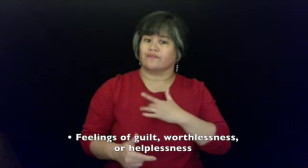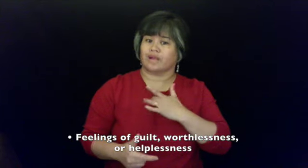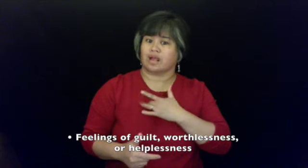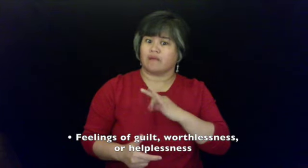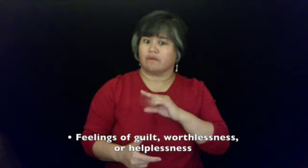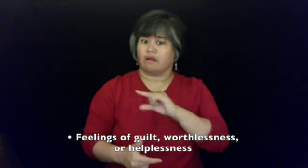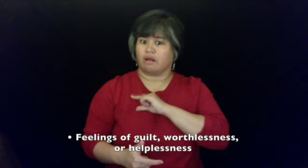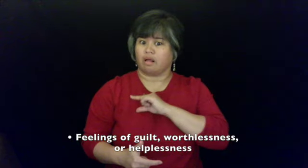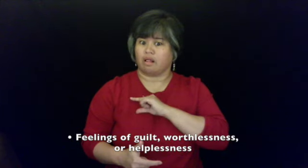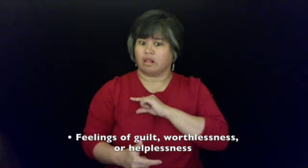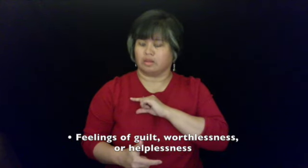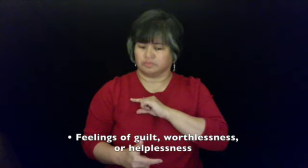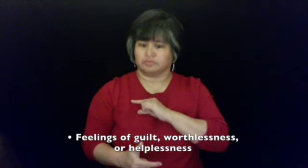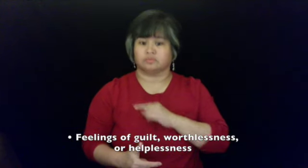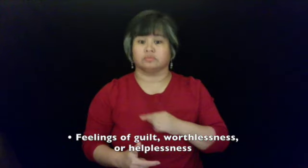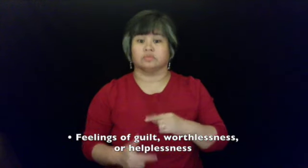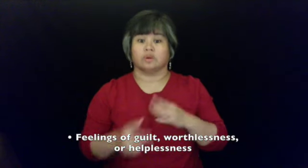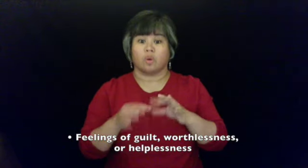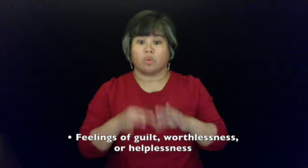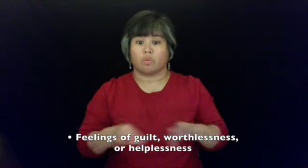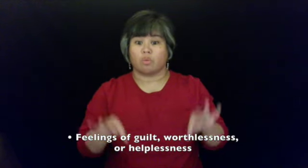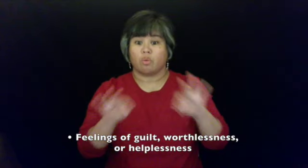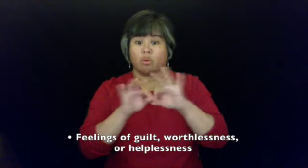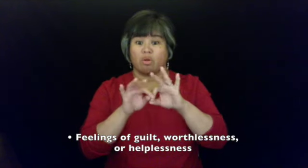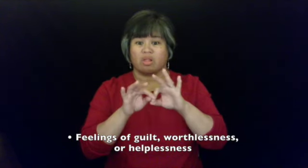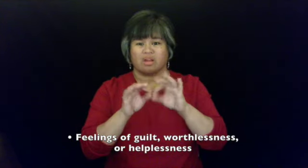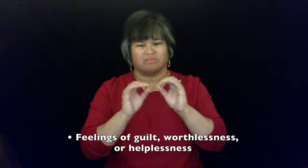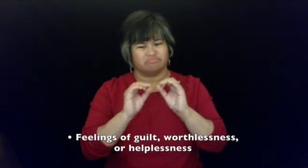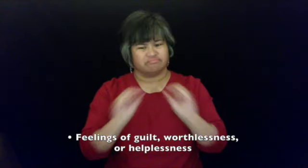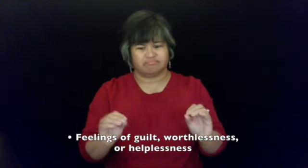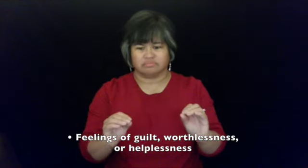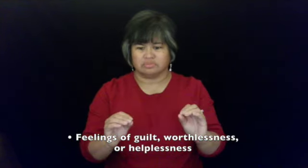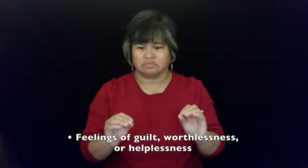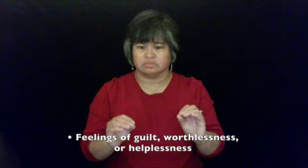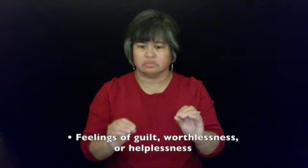Feelings of guilt, worthlessness, or helplessness.